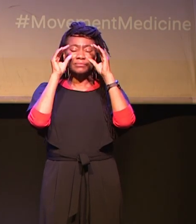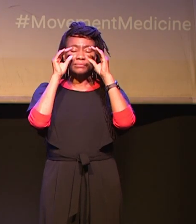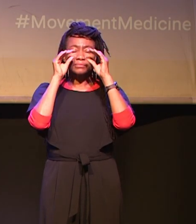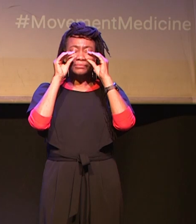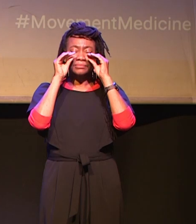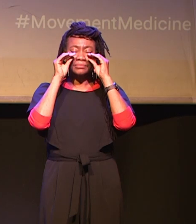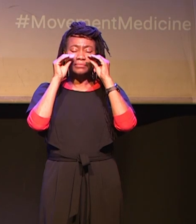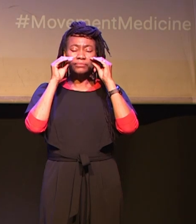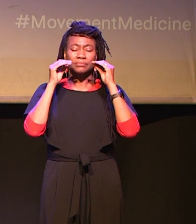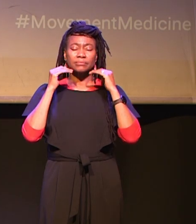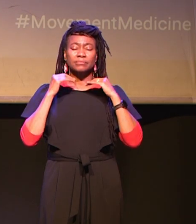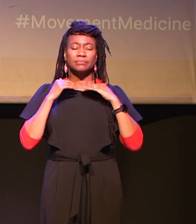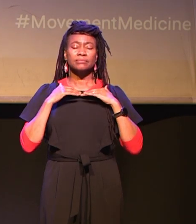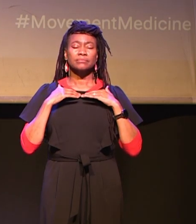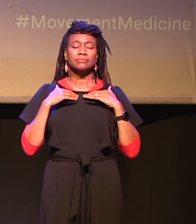collarbones.